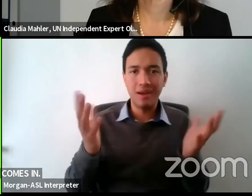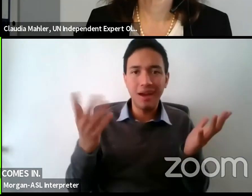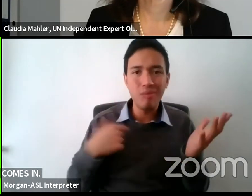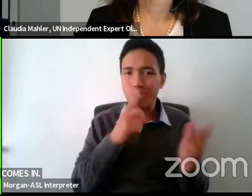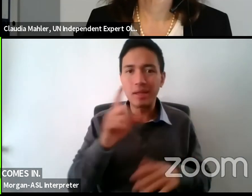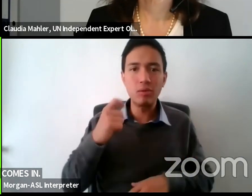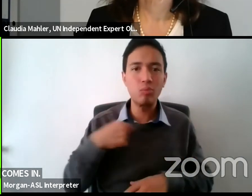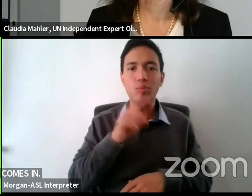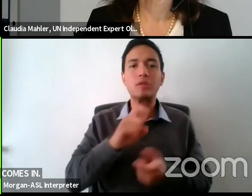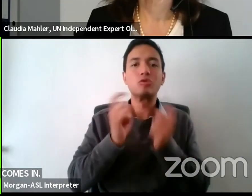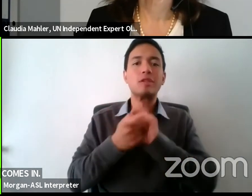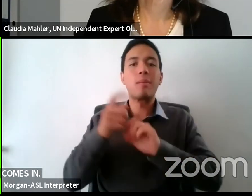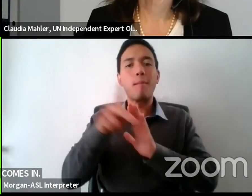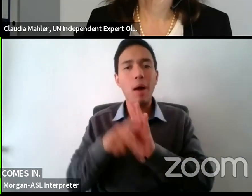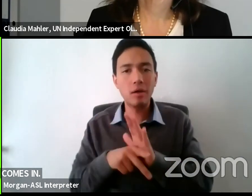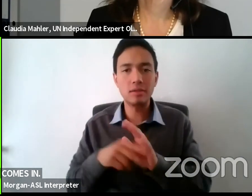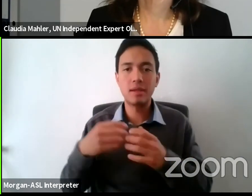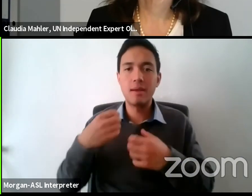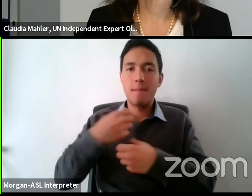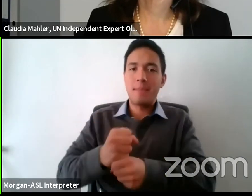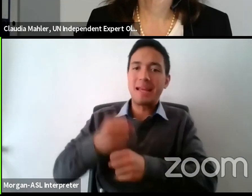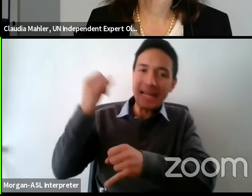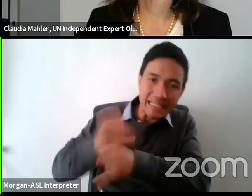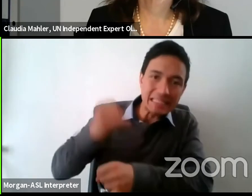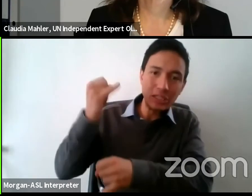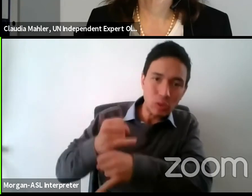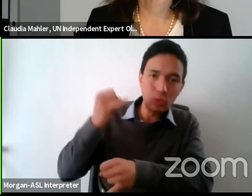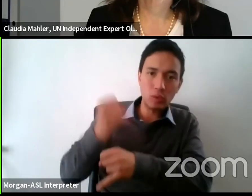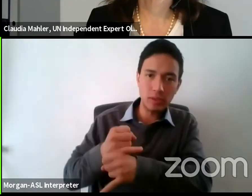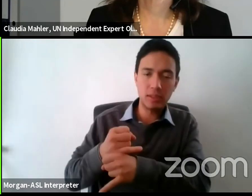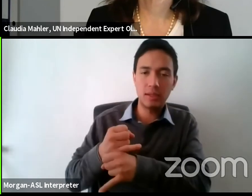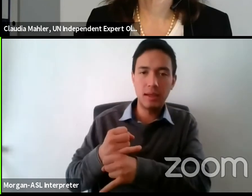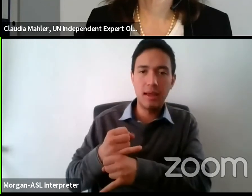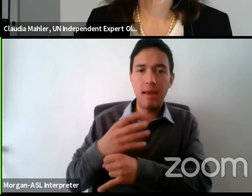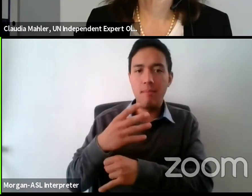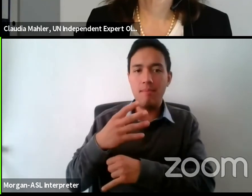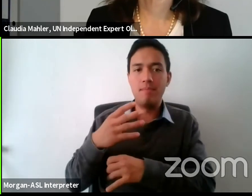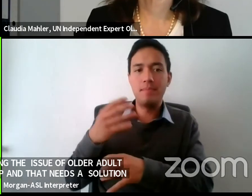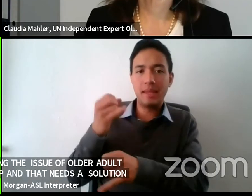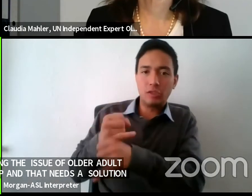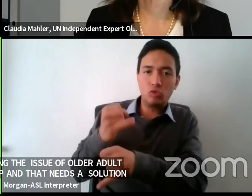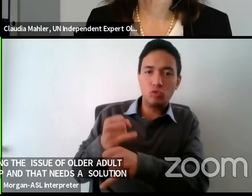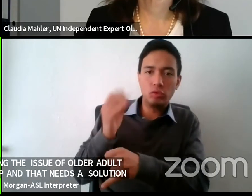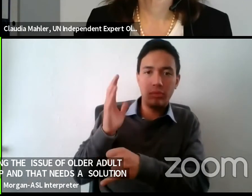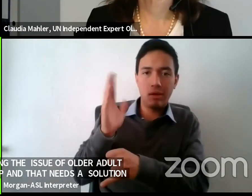partnership ecosystem. And that needs a solution-centric approach. So I clearly